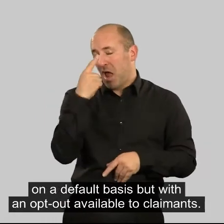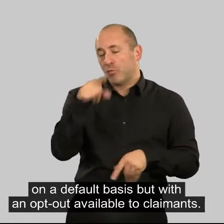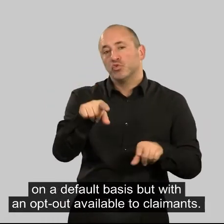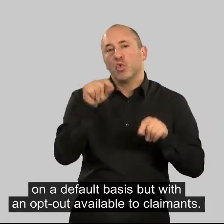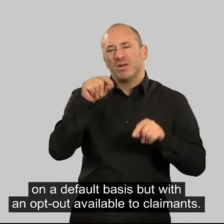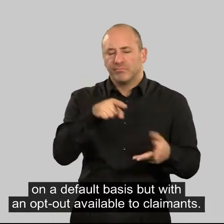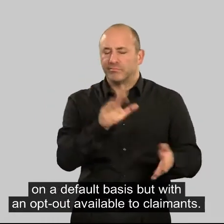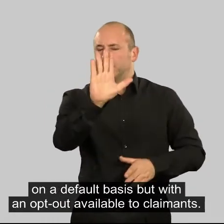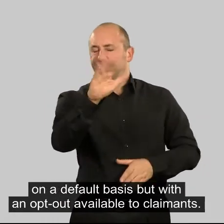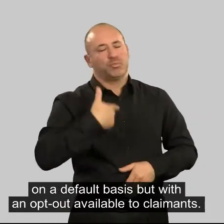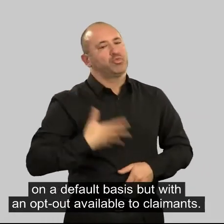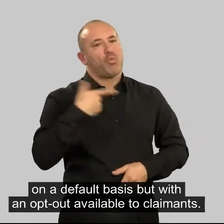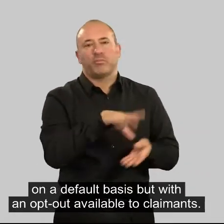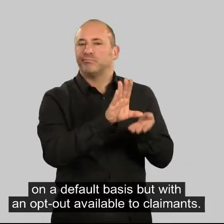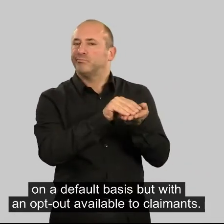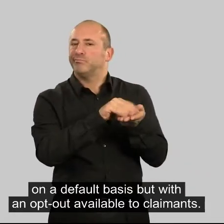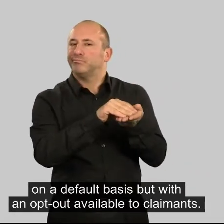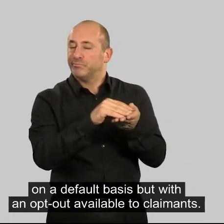available to claimants.